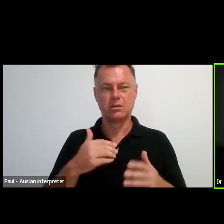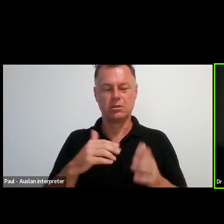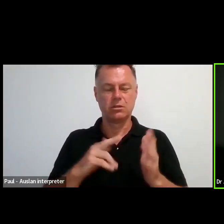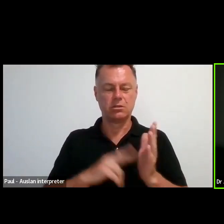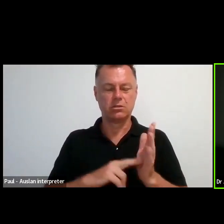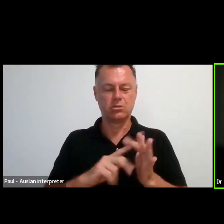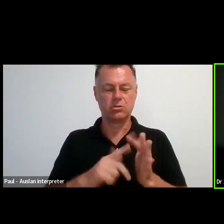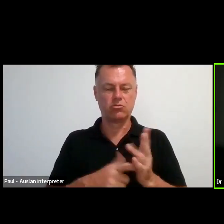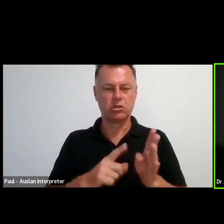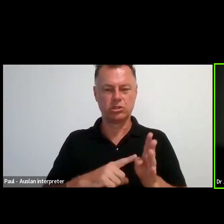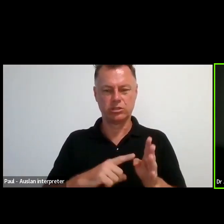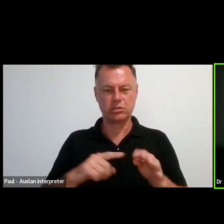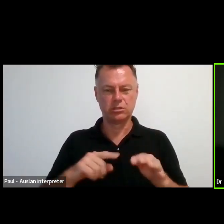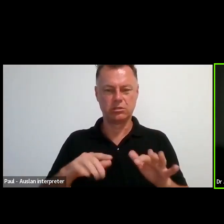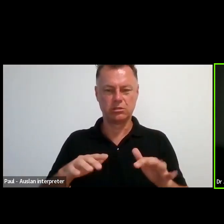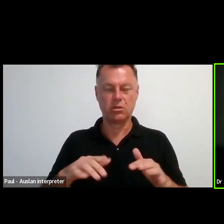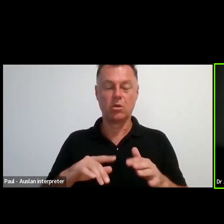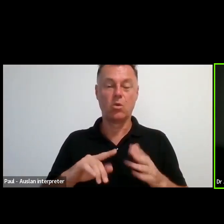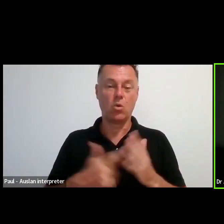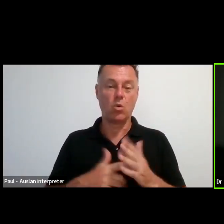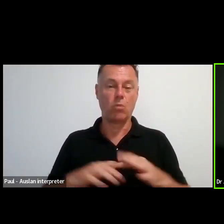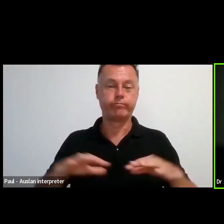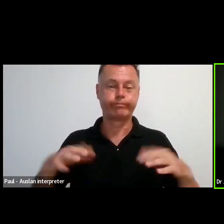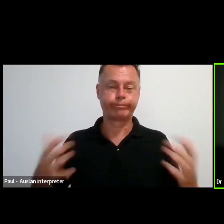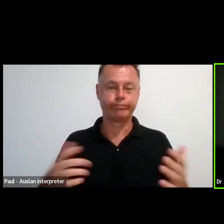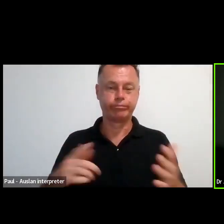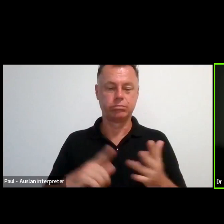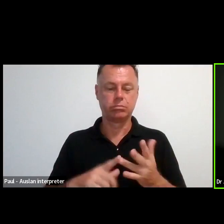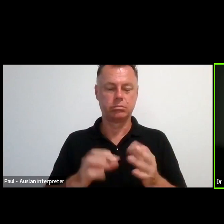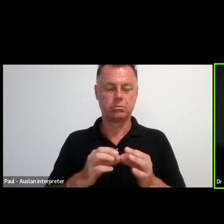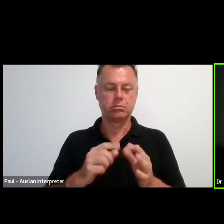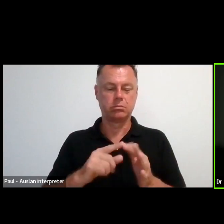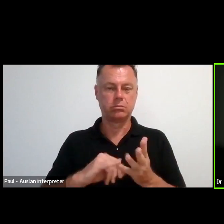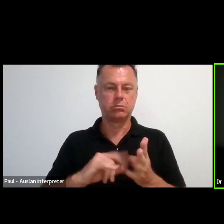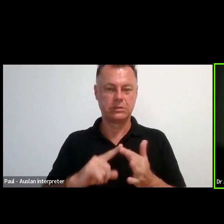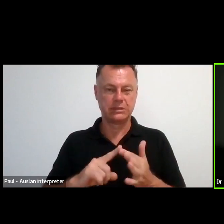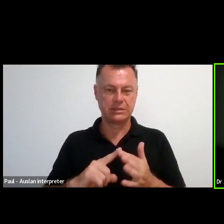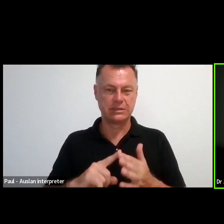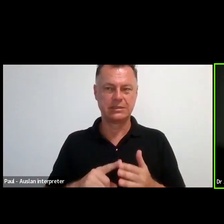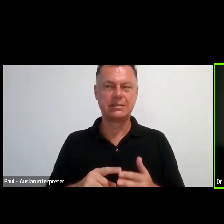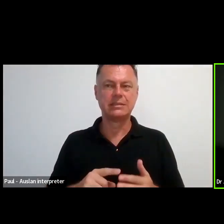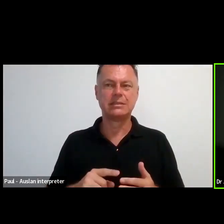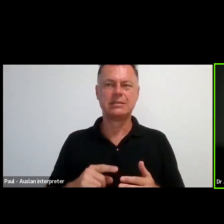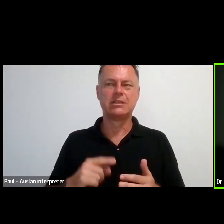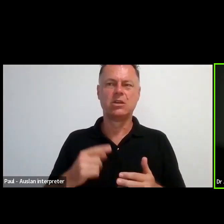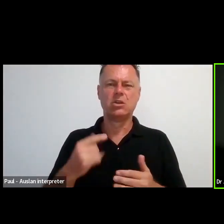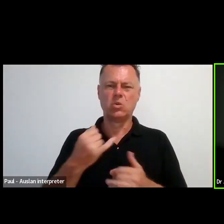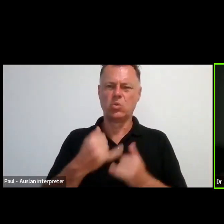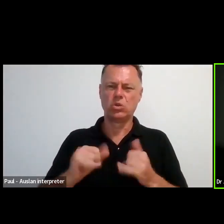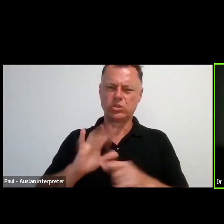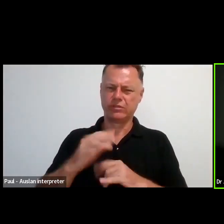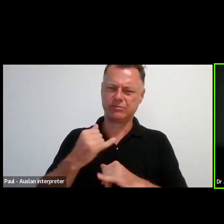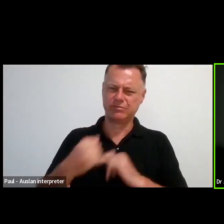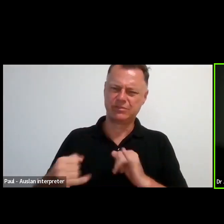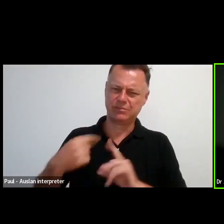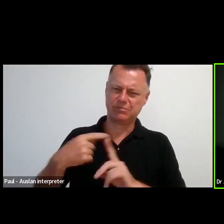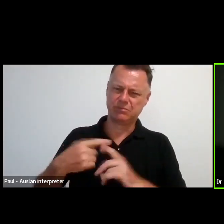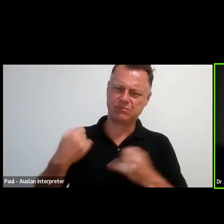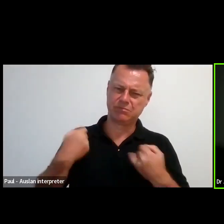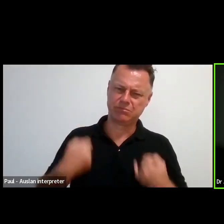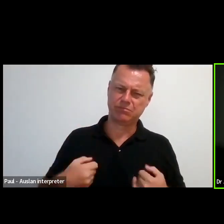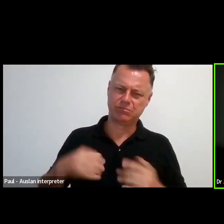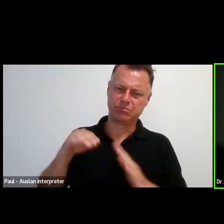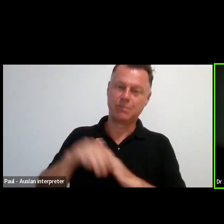conditions, or obesity, which is something we commonly see in the adolescents who get really sick with COVID, or the adolescents with